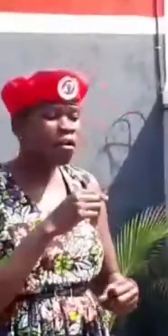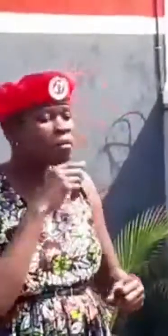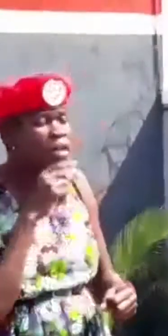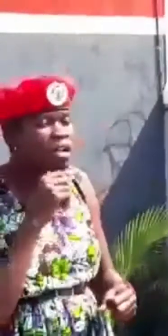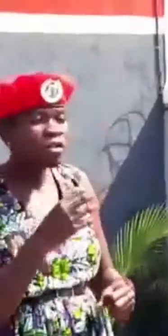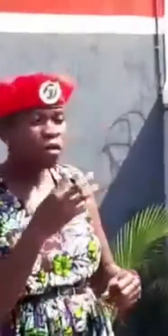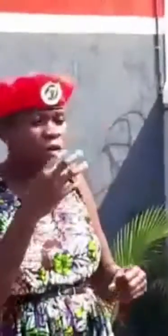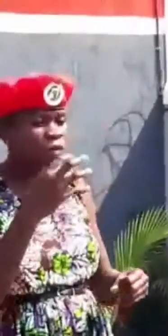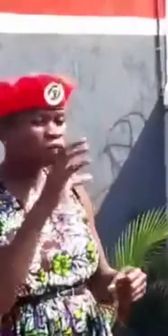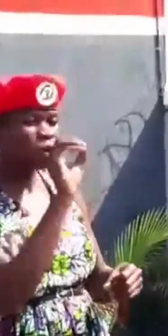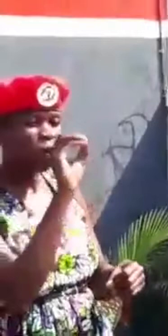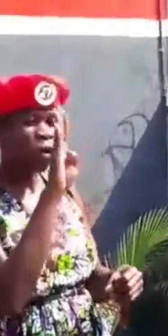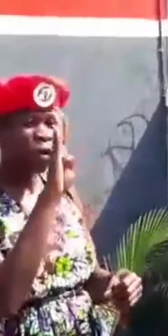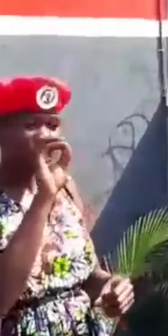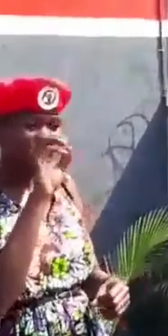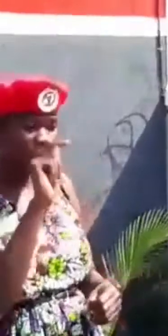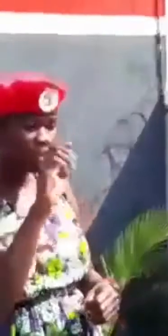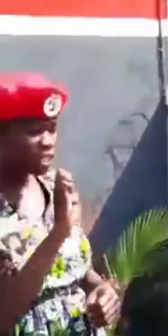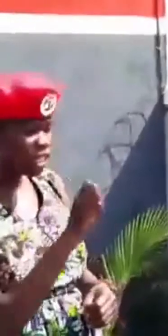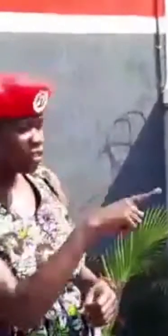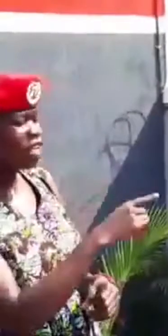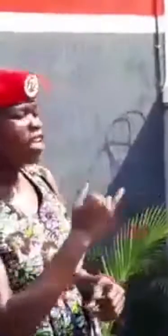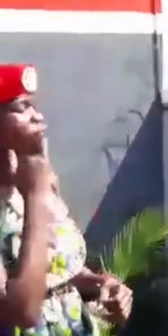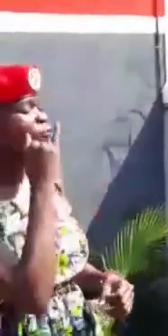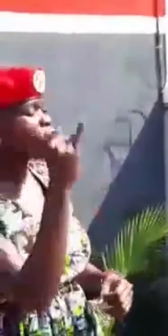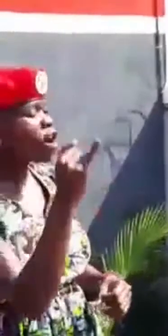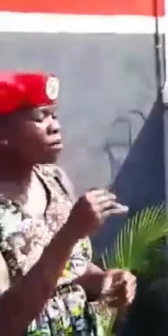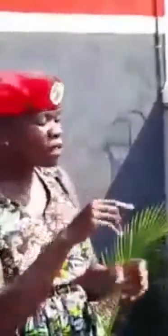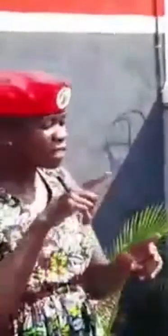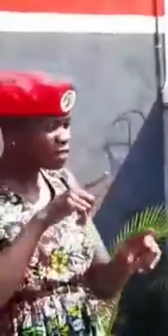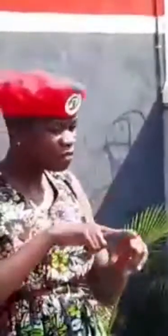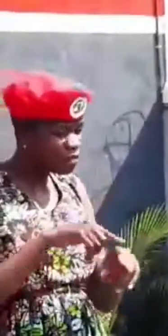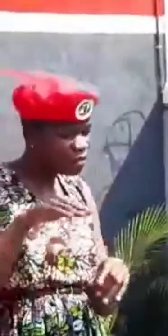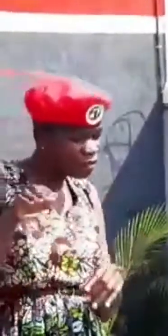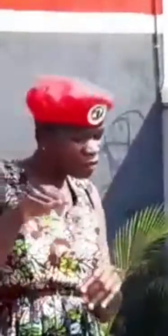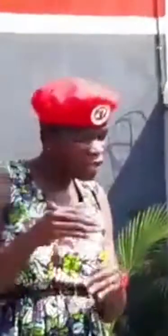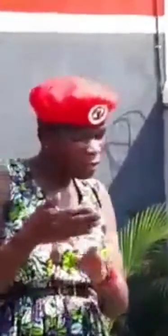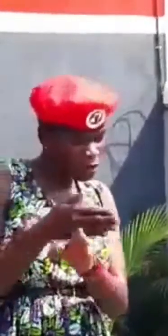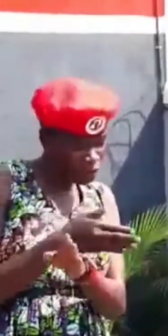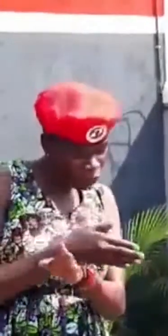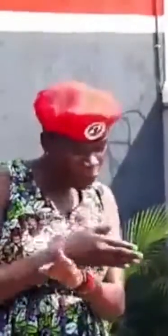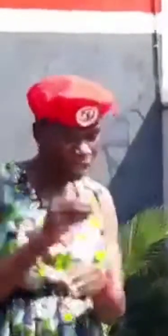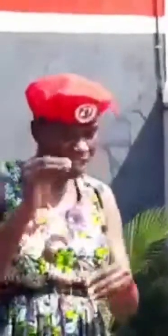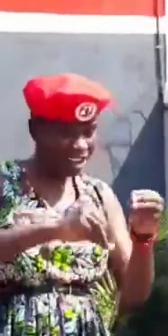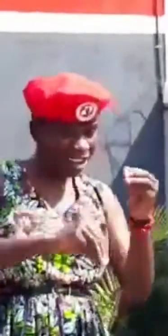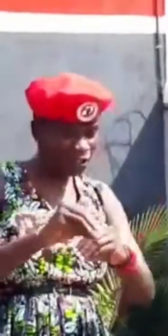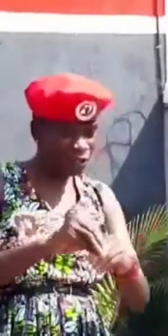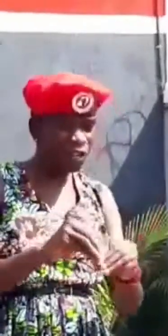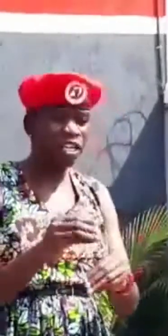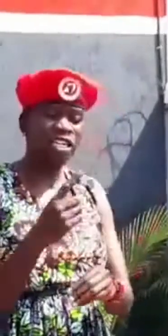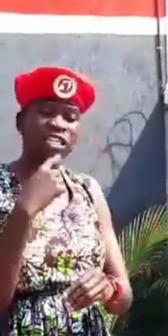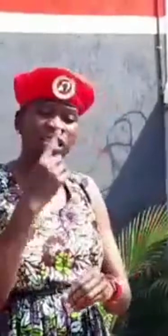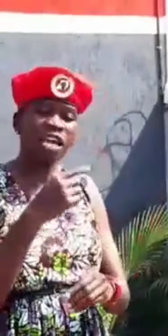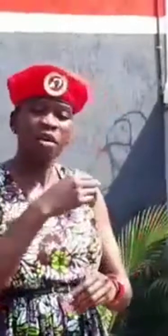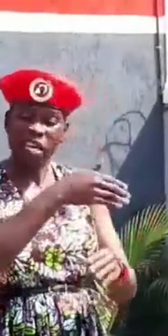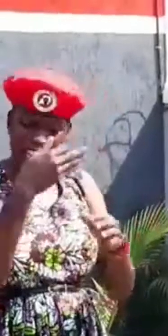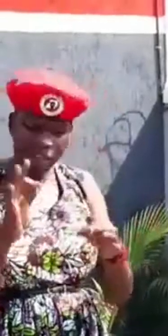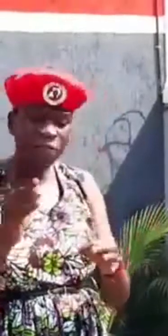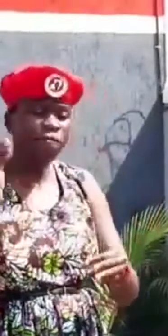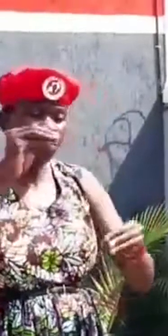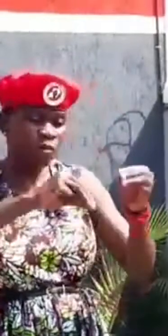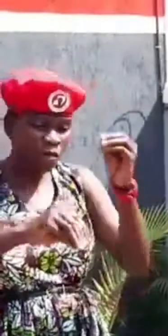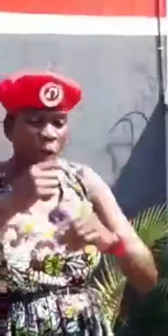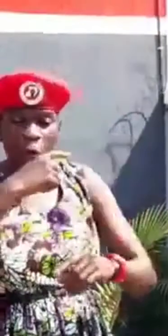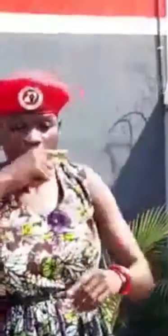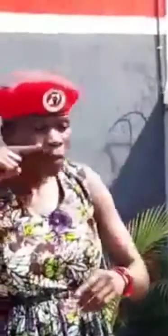notice on the eve of the 1980 election. You said that if Obote rigs the election, you will